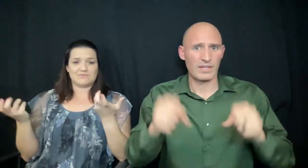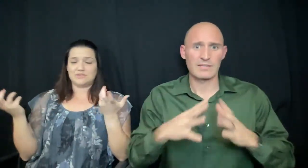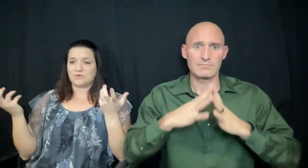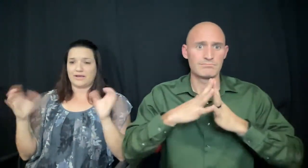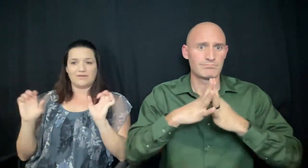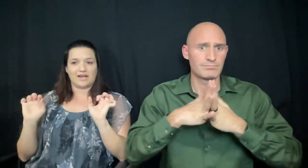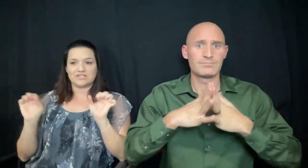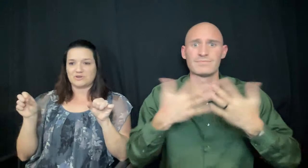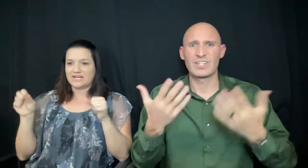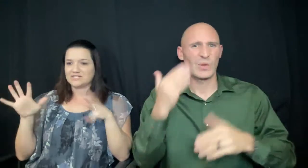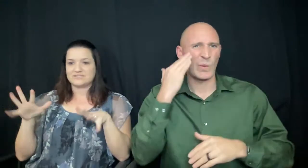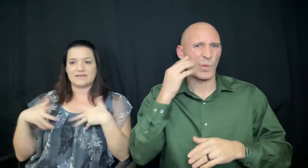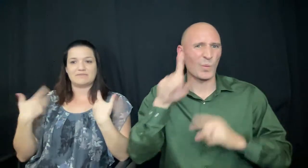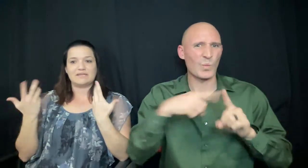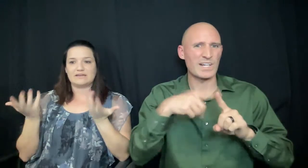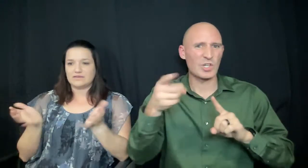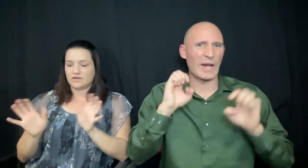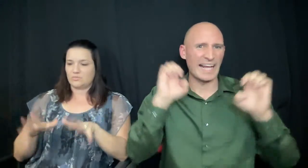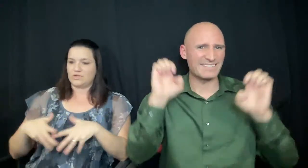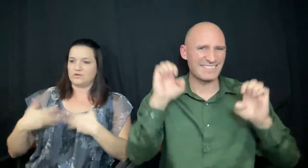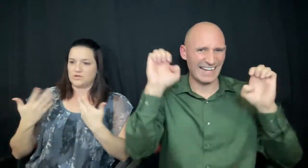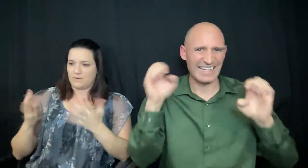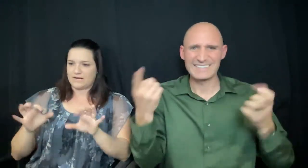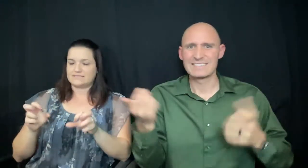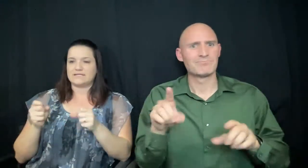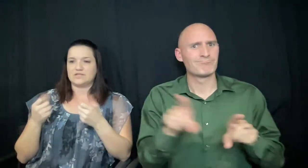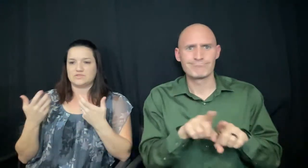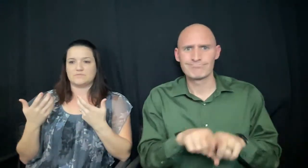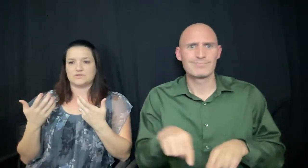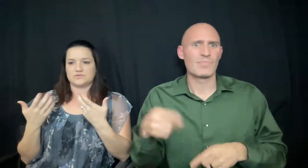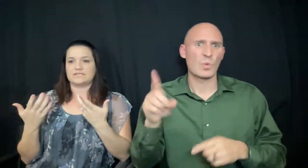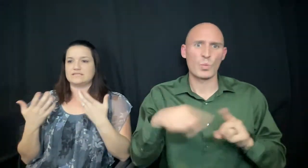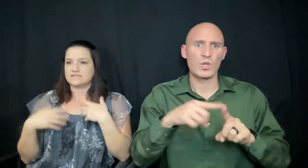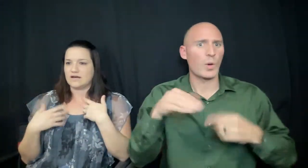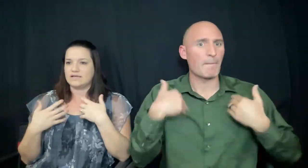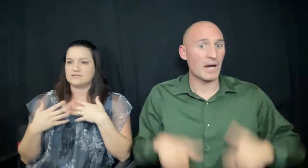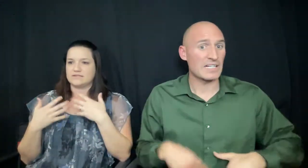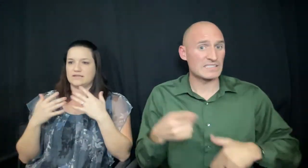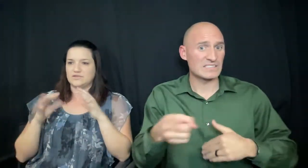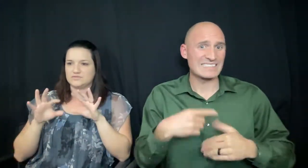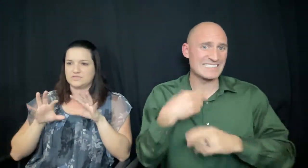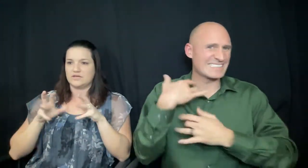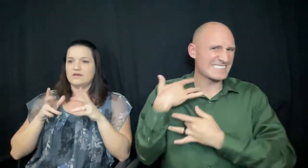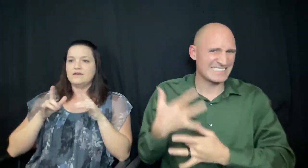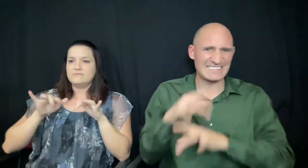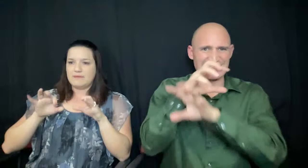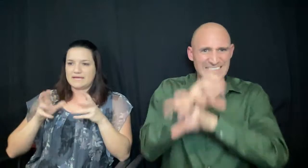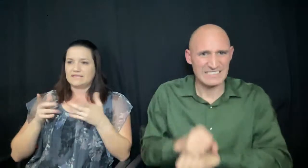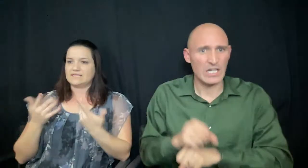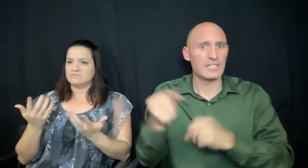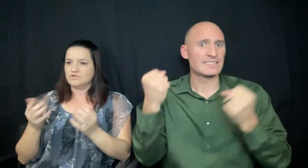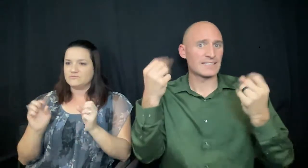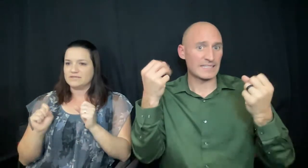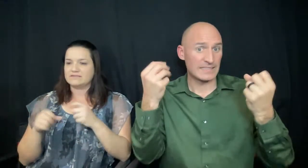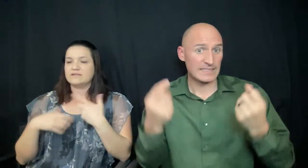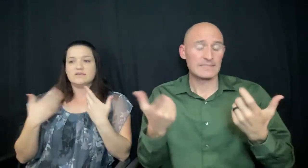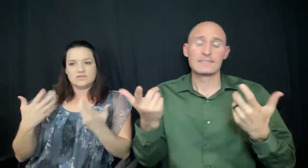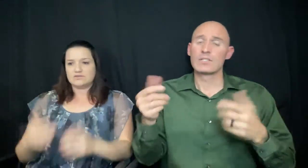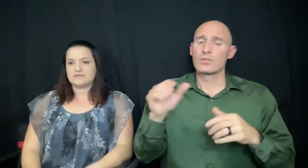when you work out, you got to stretch. Same thing, when your body's getting used to producing these signs, getting used to making these movements.